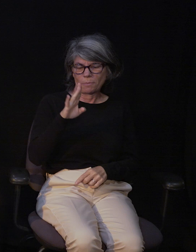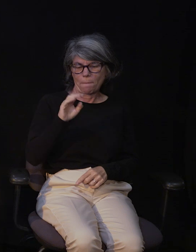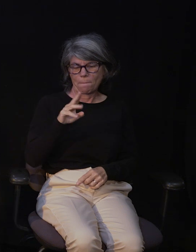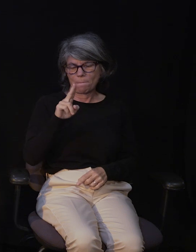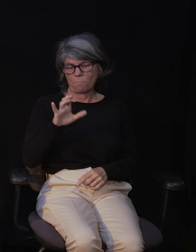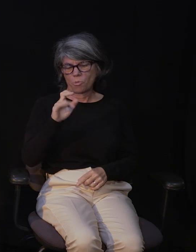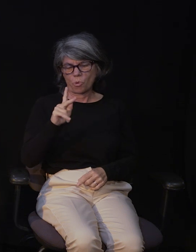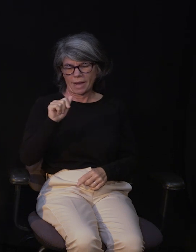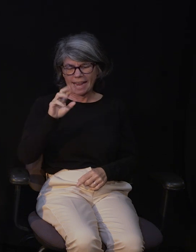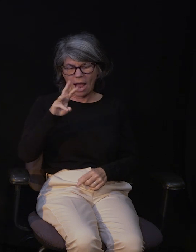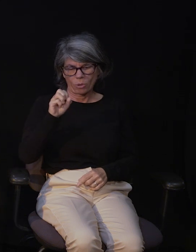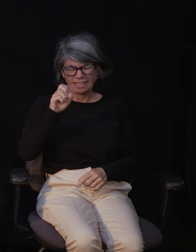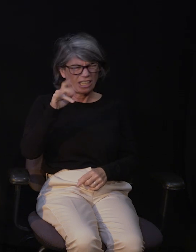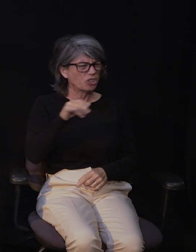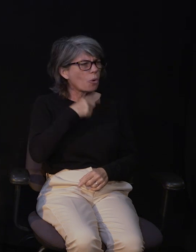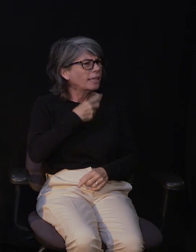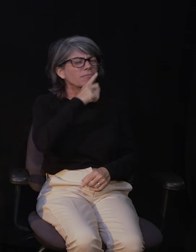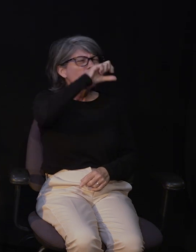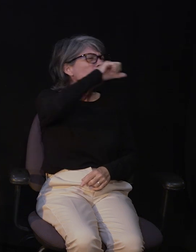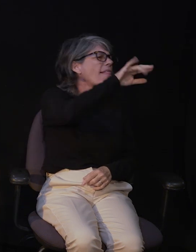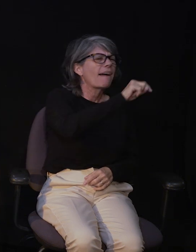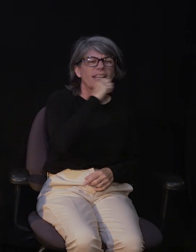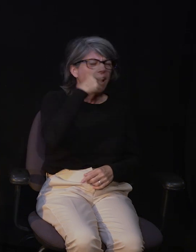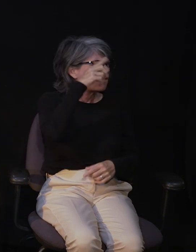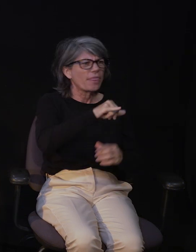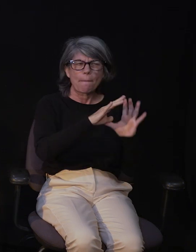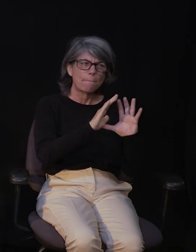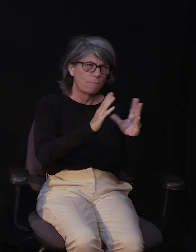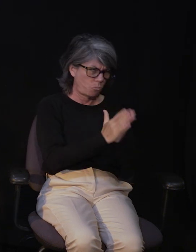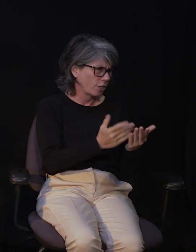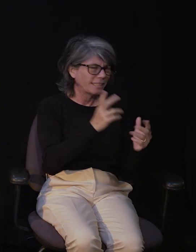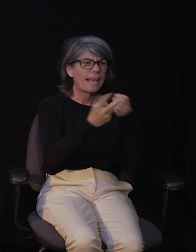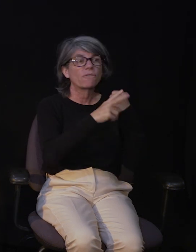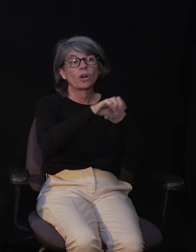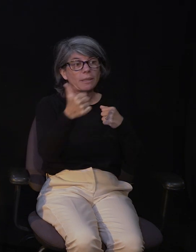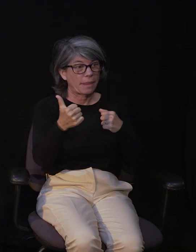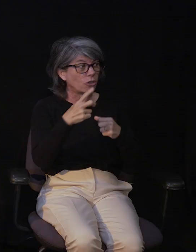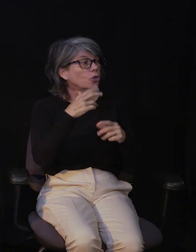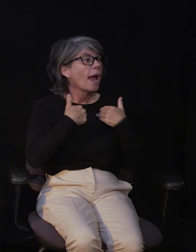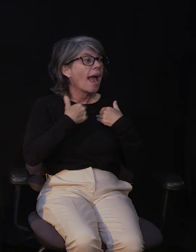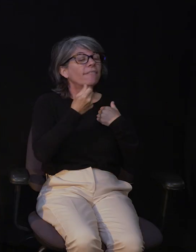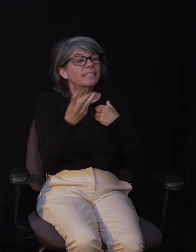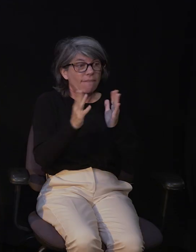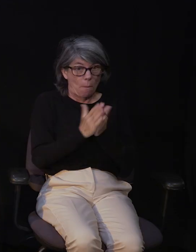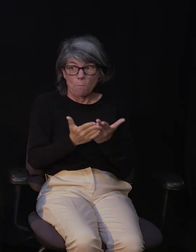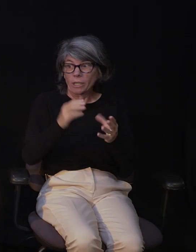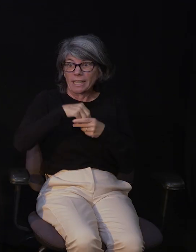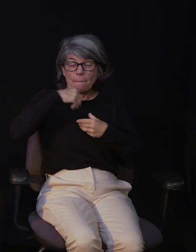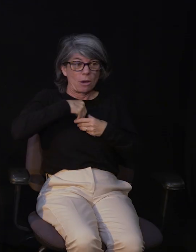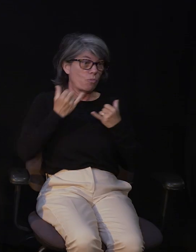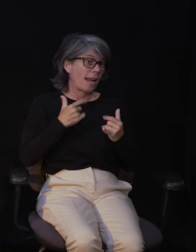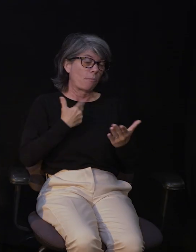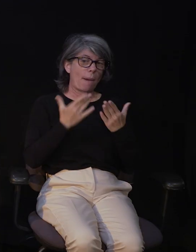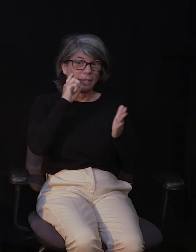would call me and go, I loved it, it's not for this book, save it for something else. And so I have several books in me right now. You